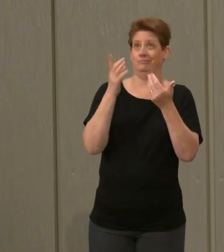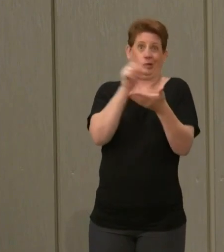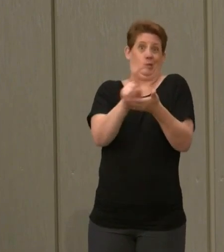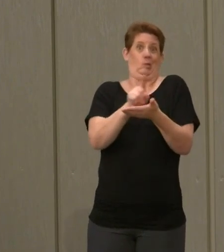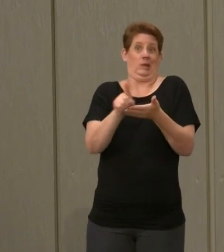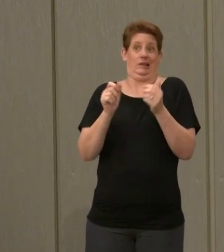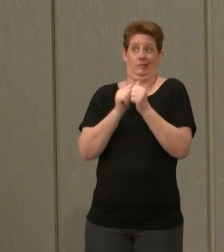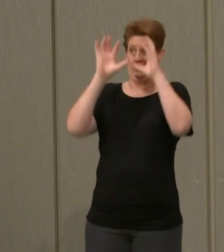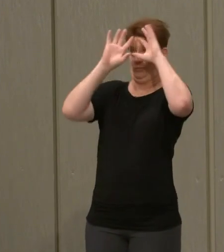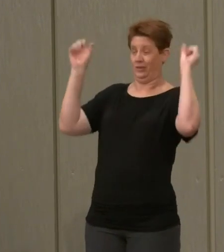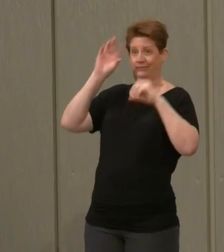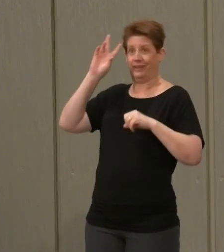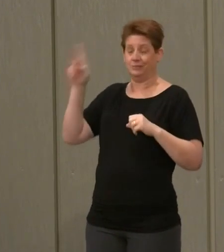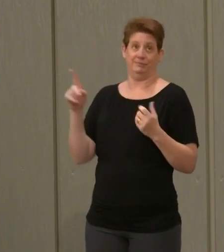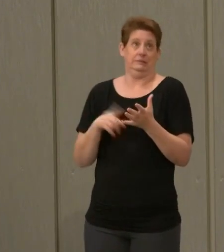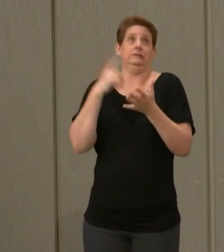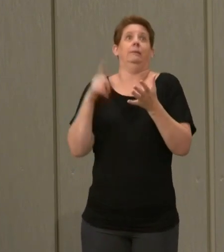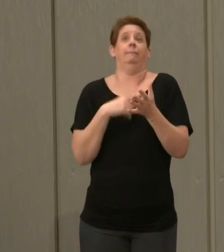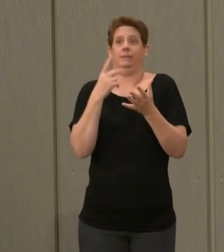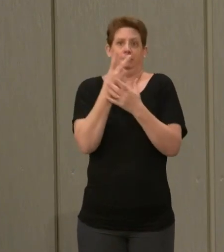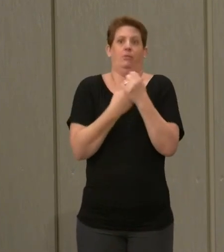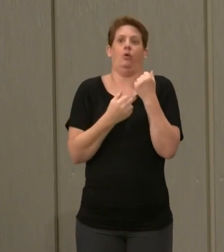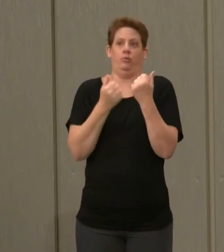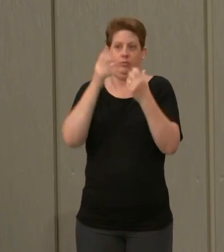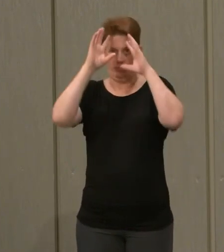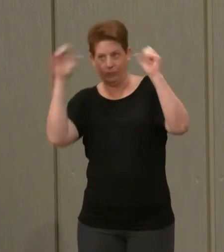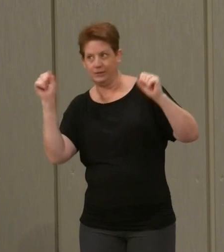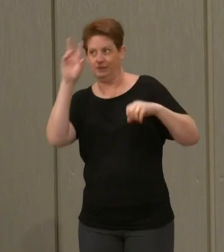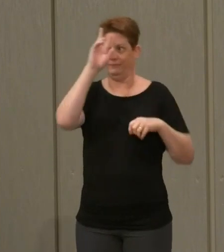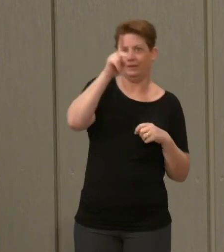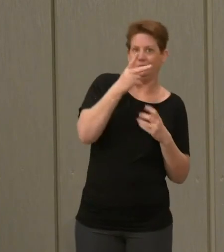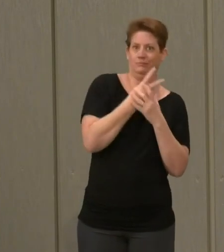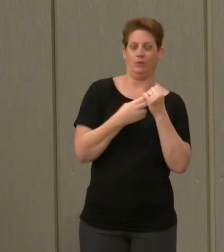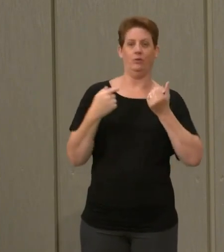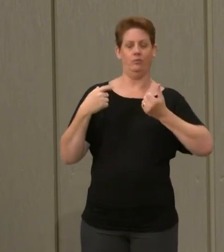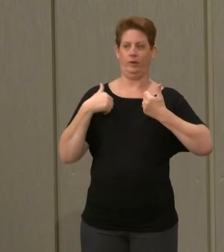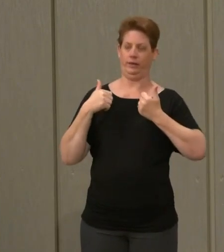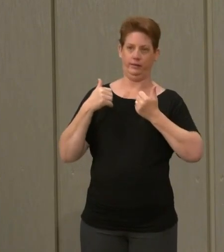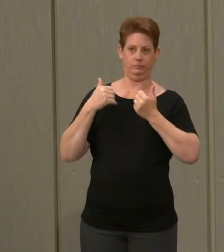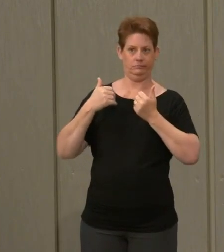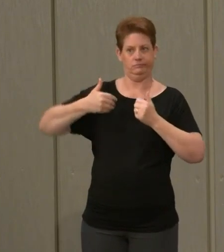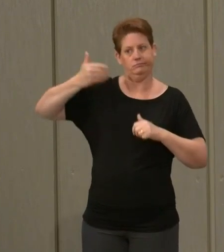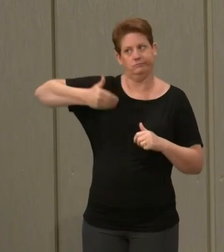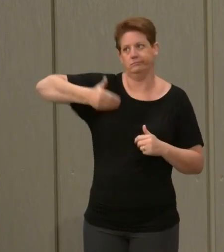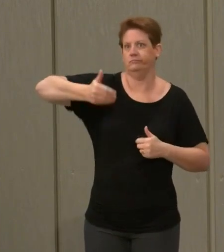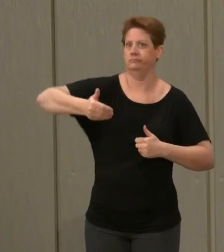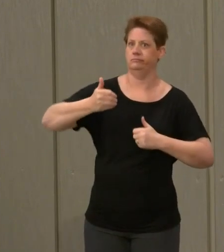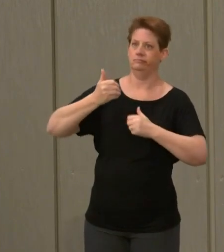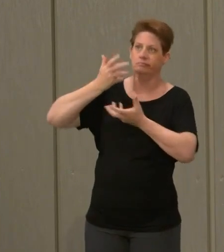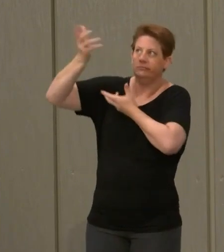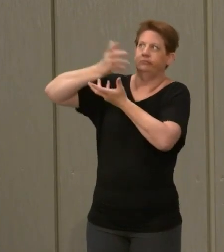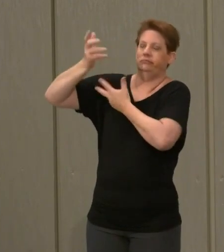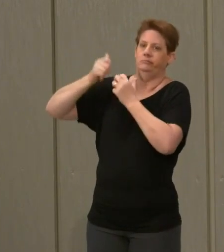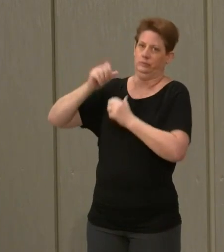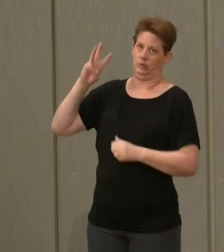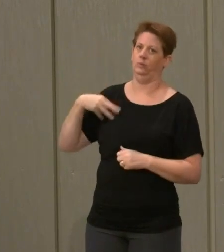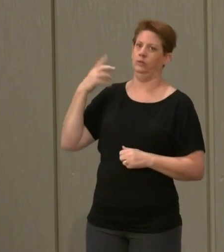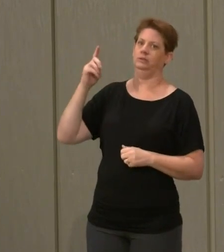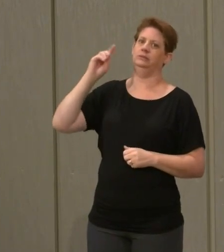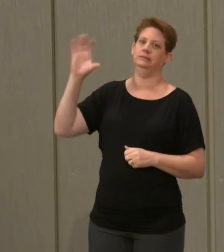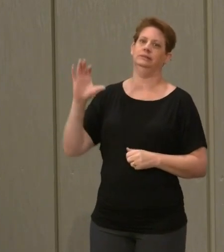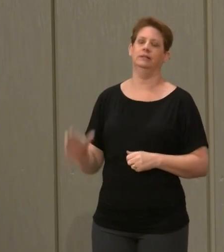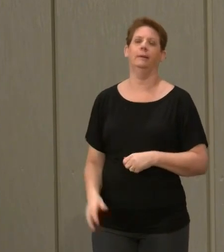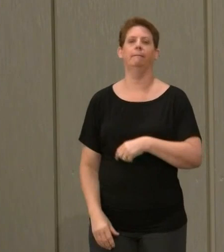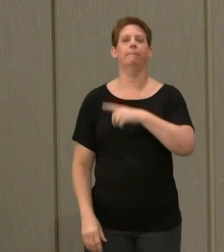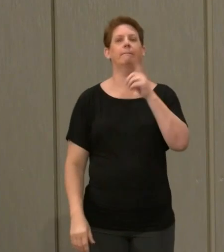president, sometimes both. So we're in constant communication with the officials in Washington.